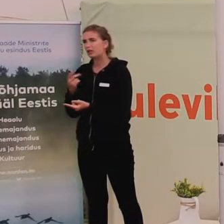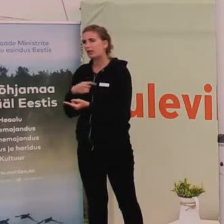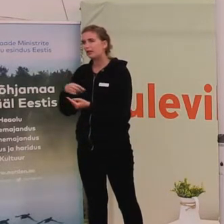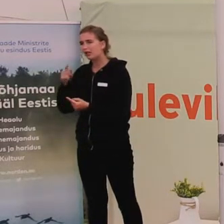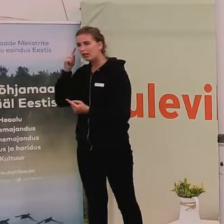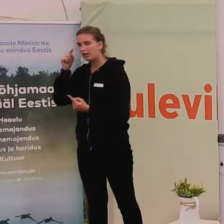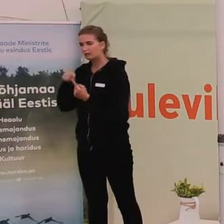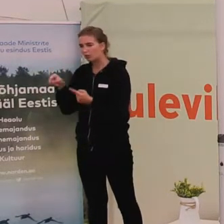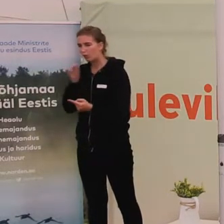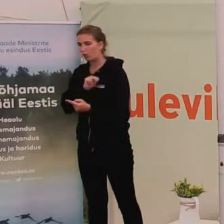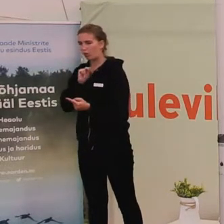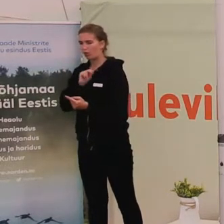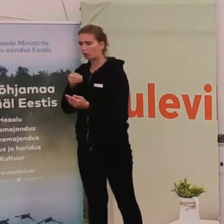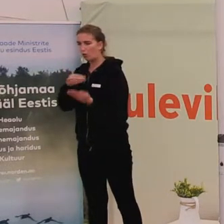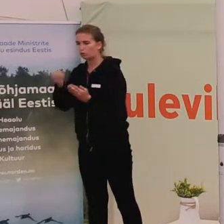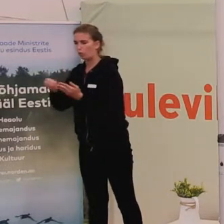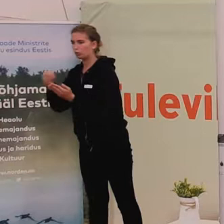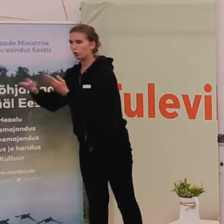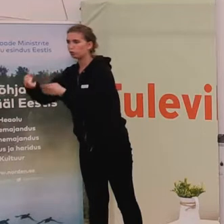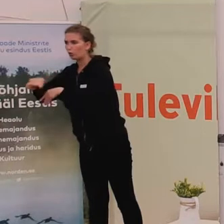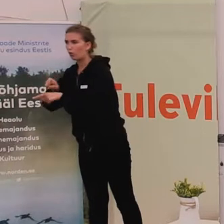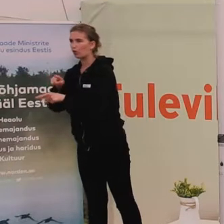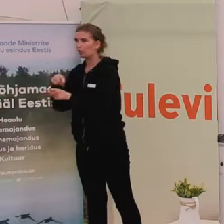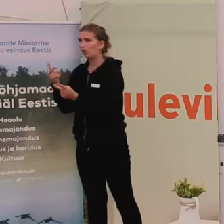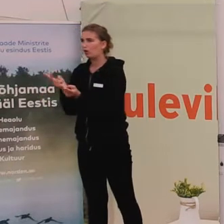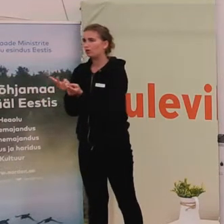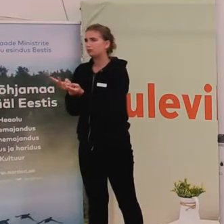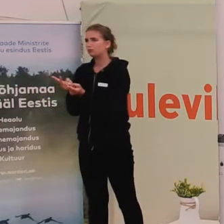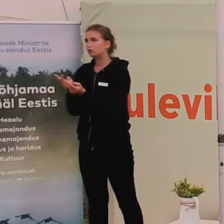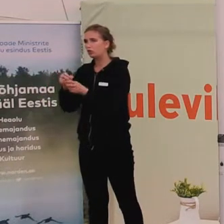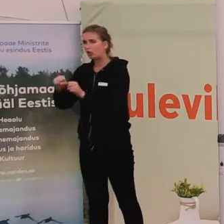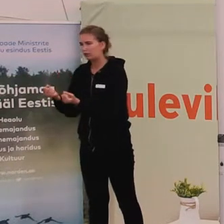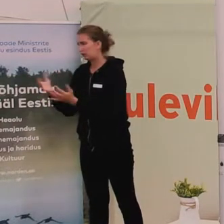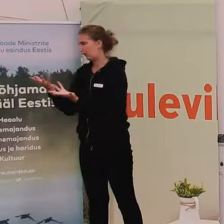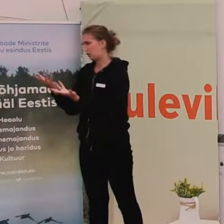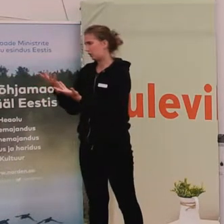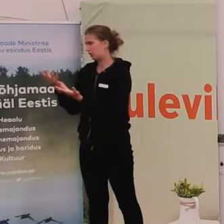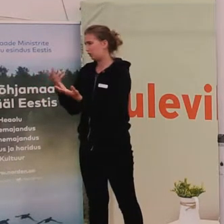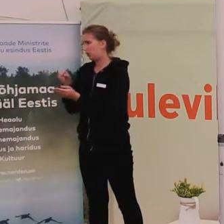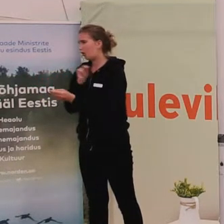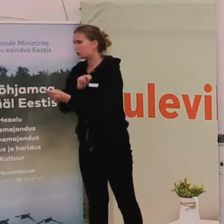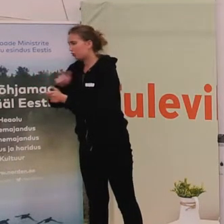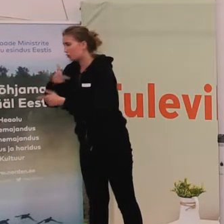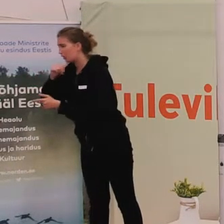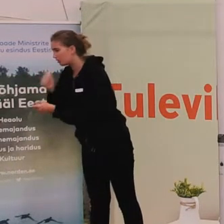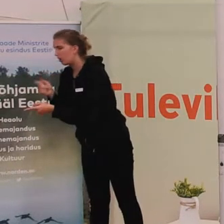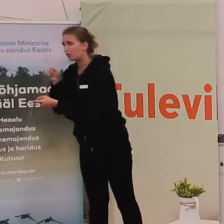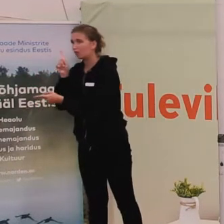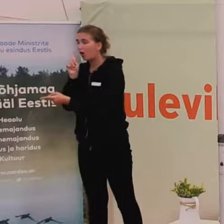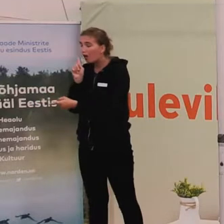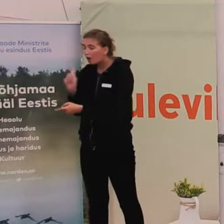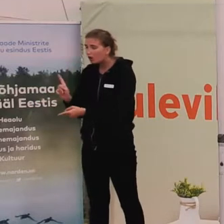that we are bored with old ones, even if they are not broken or not out of use. So, and this is,